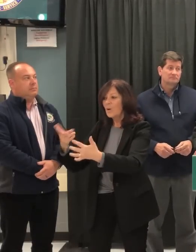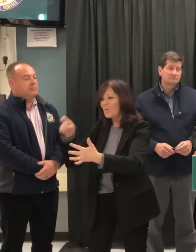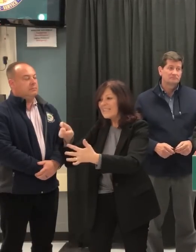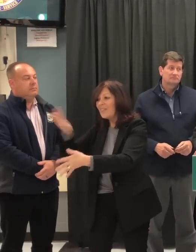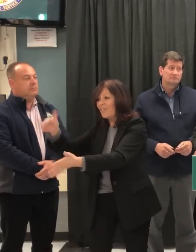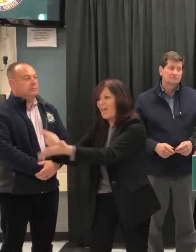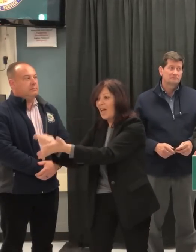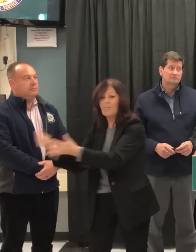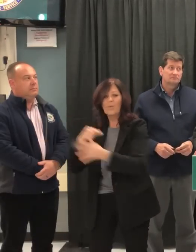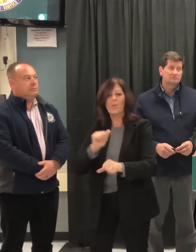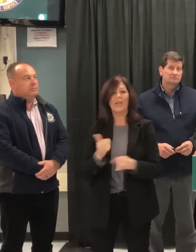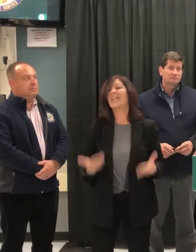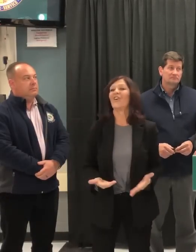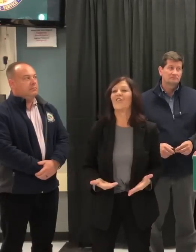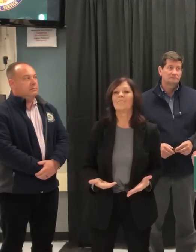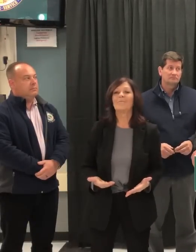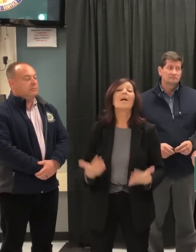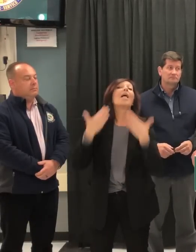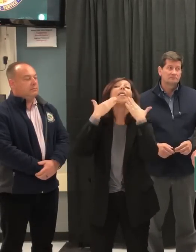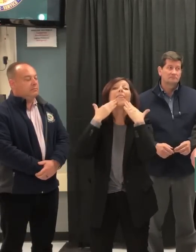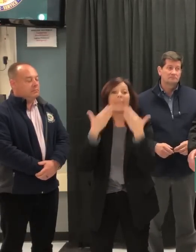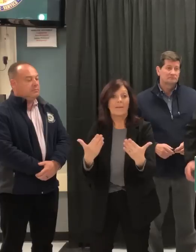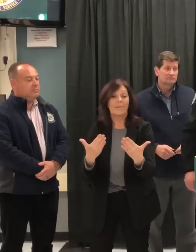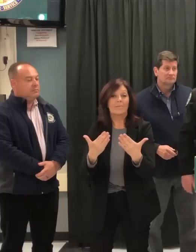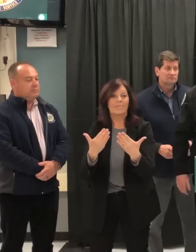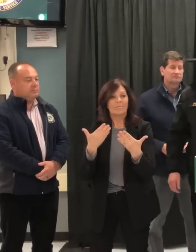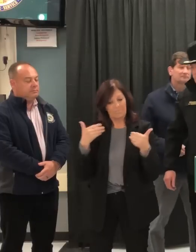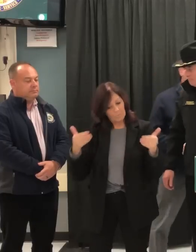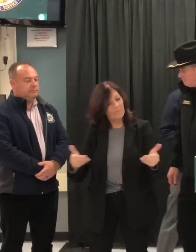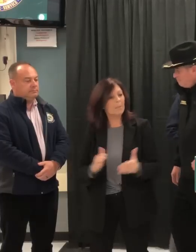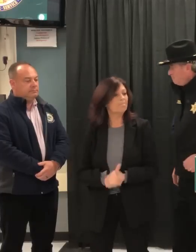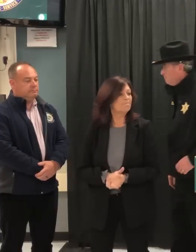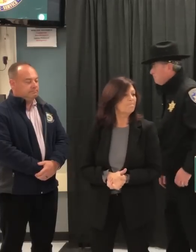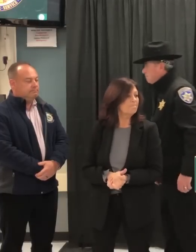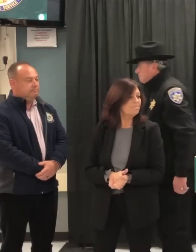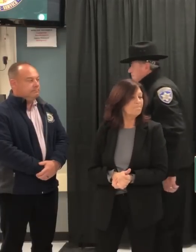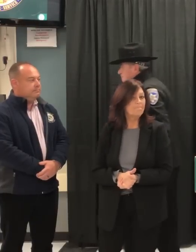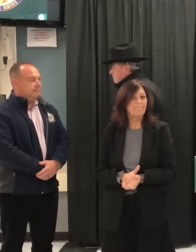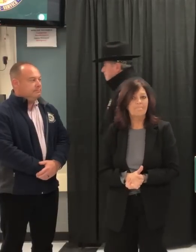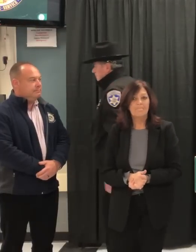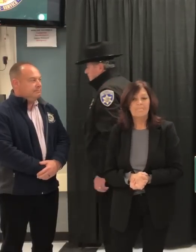So again, thank you, and we'll move on.